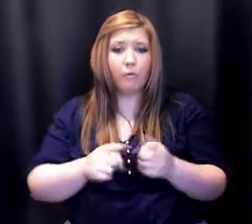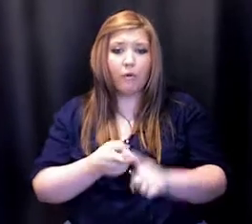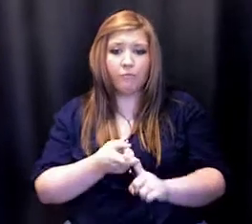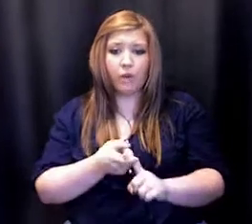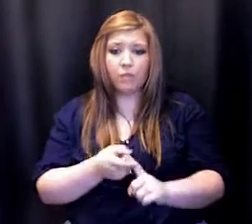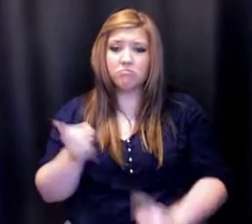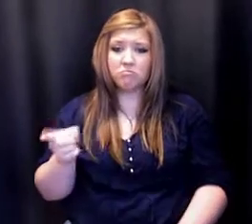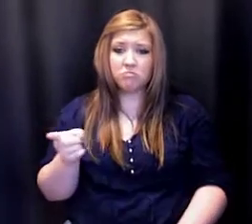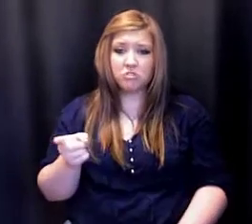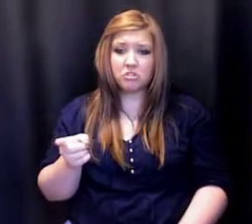So,